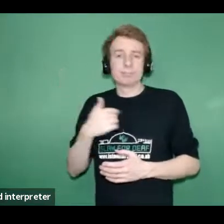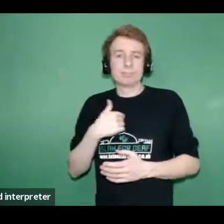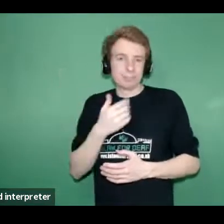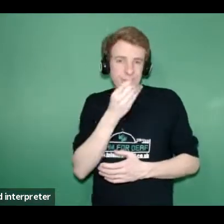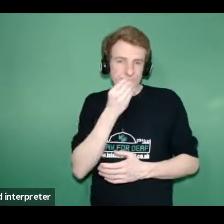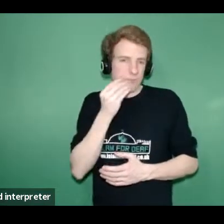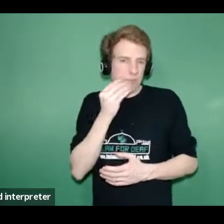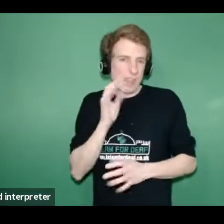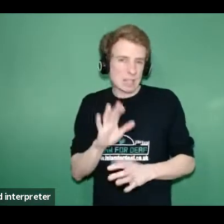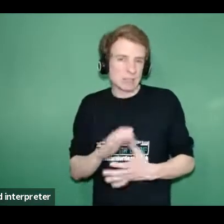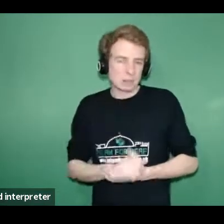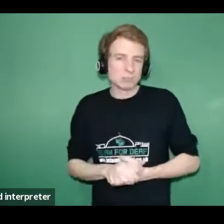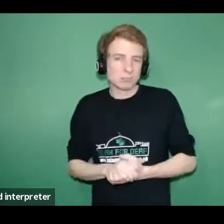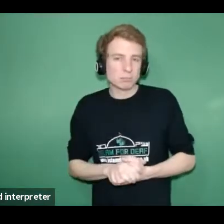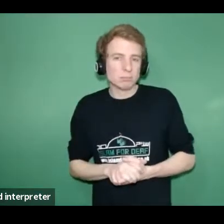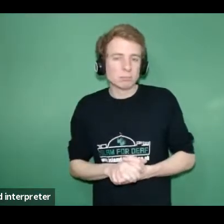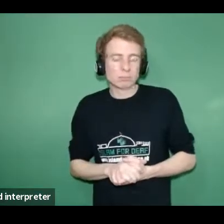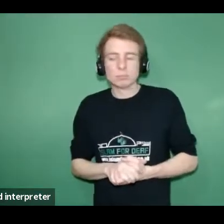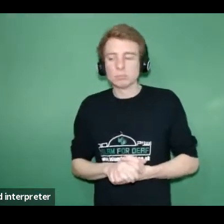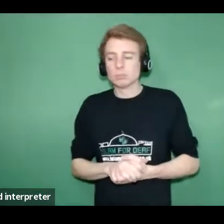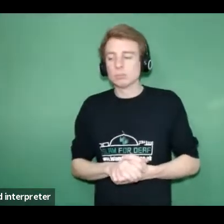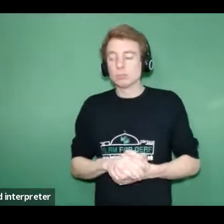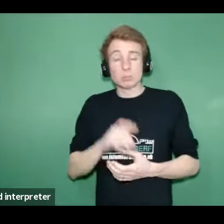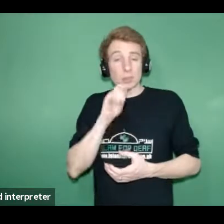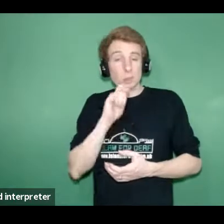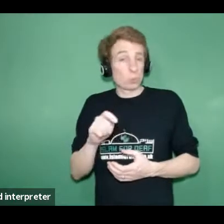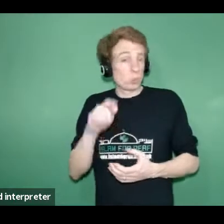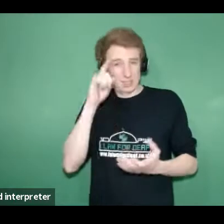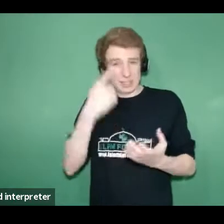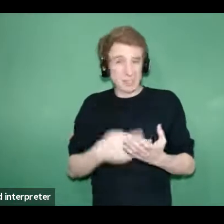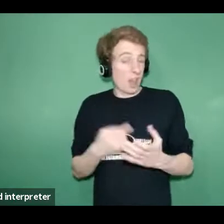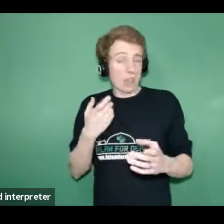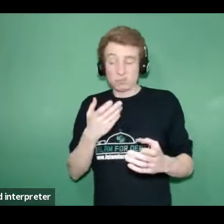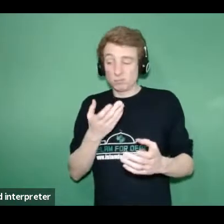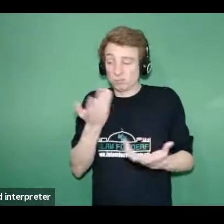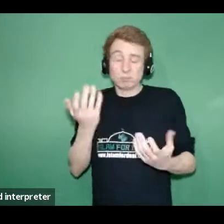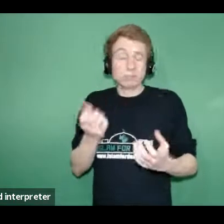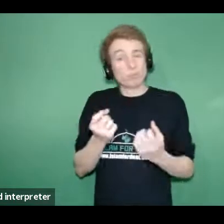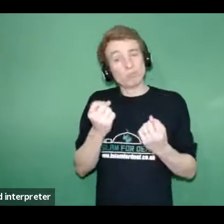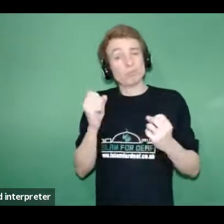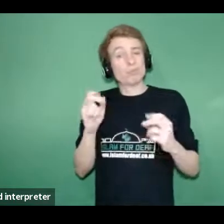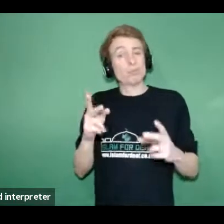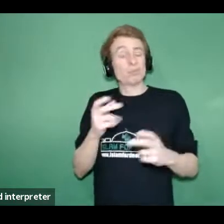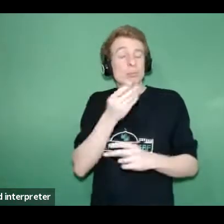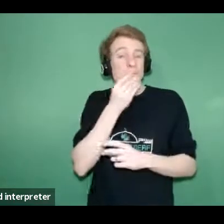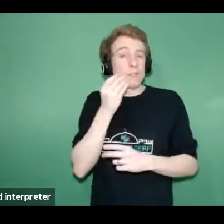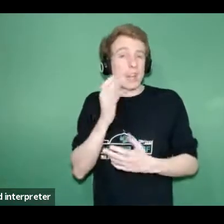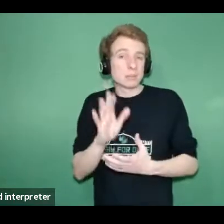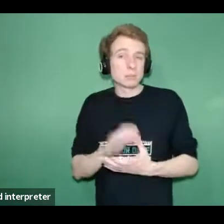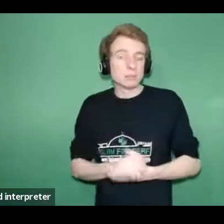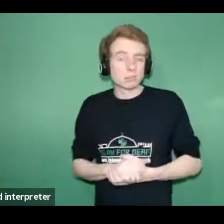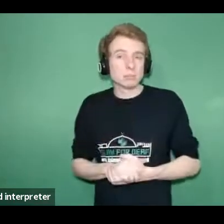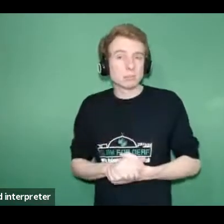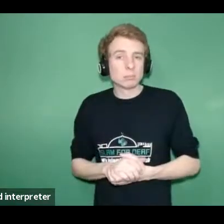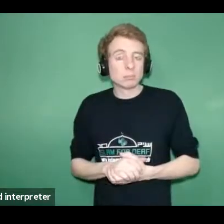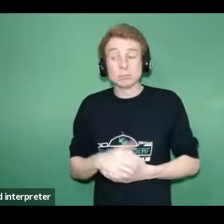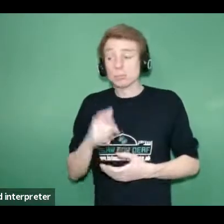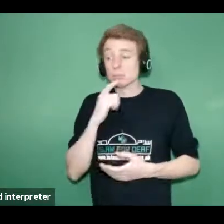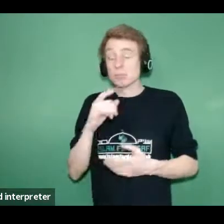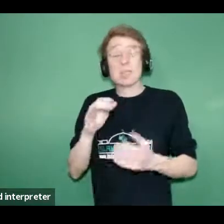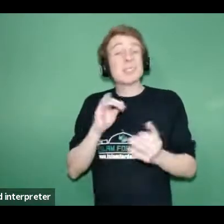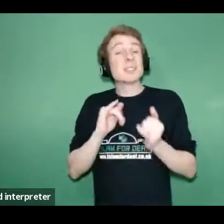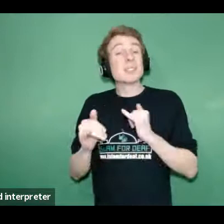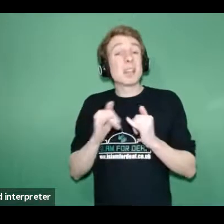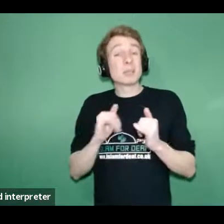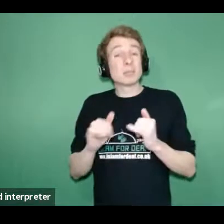fasting." So he would fast. And she also said that sometimes months would pass